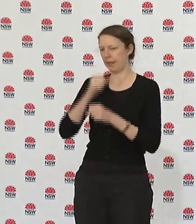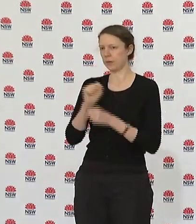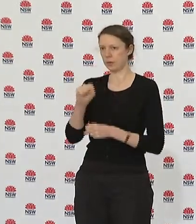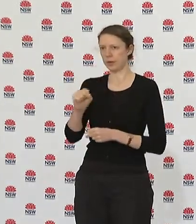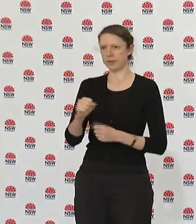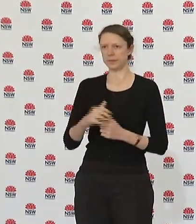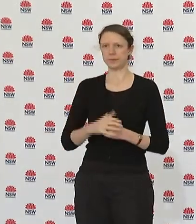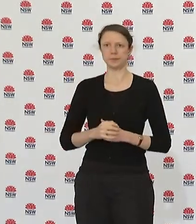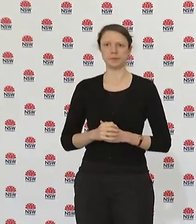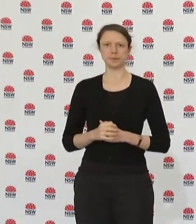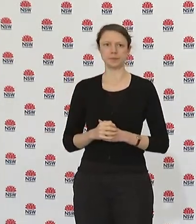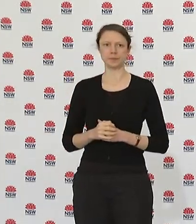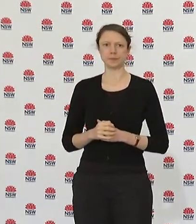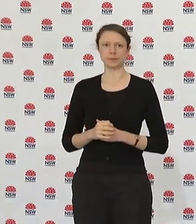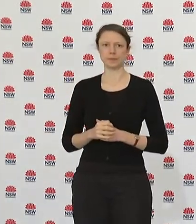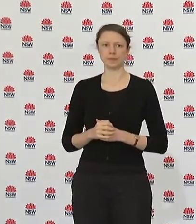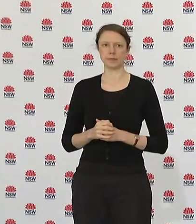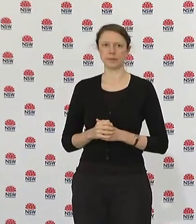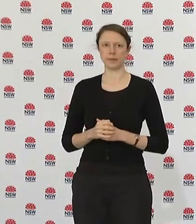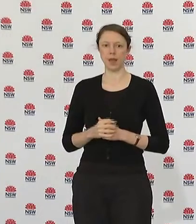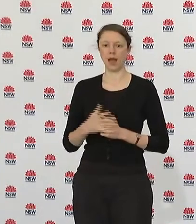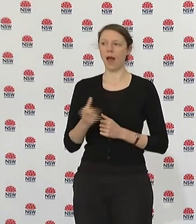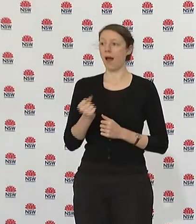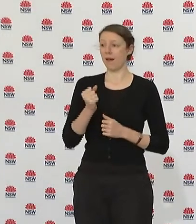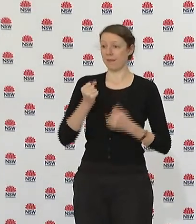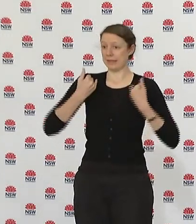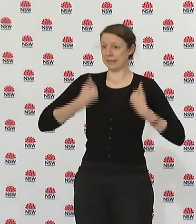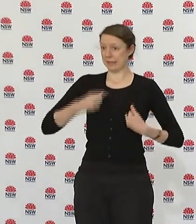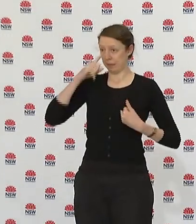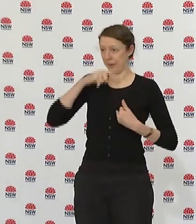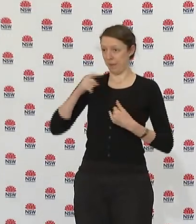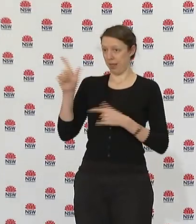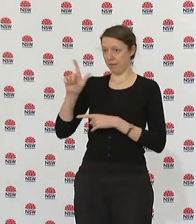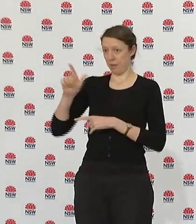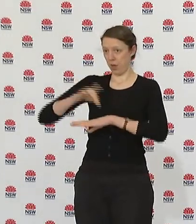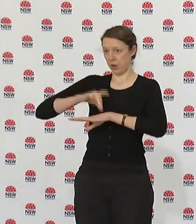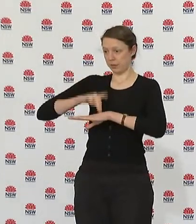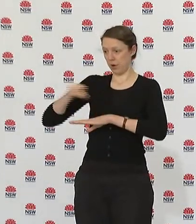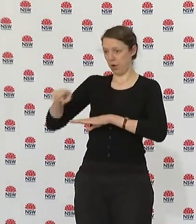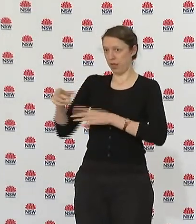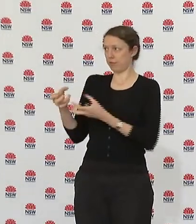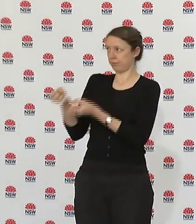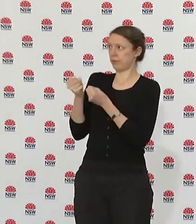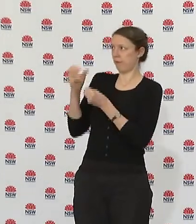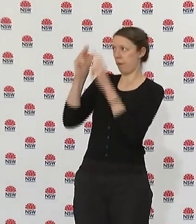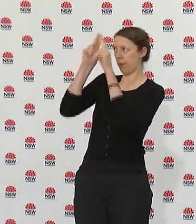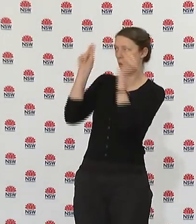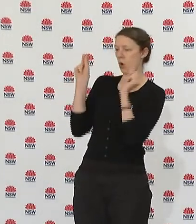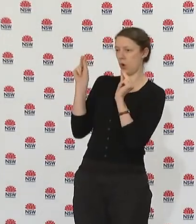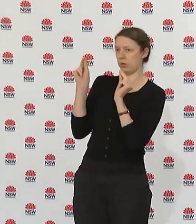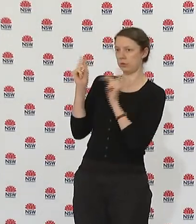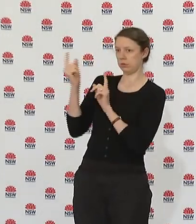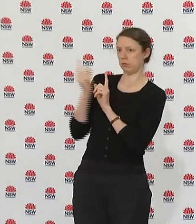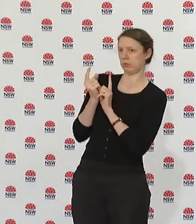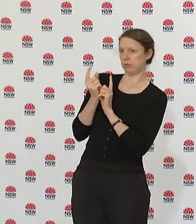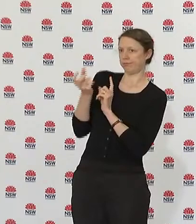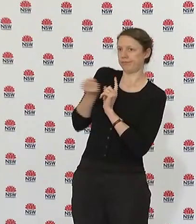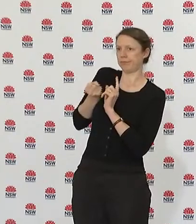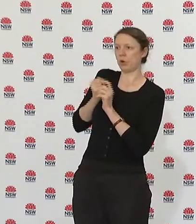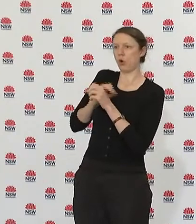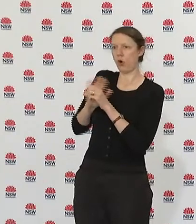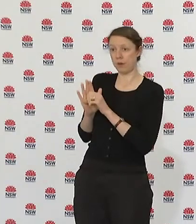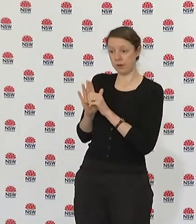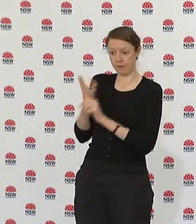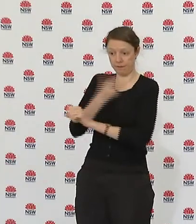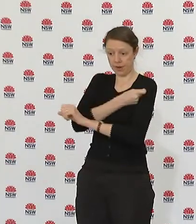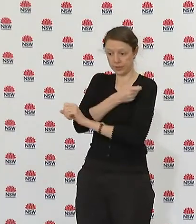from the student nurse and the other nurse at Liverpool, were they vaccinated? Do you have that information? I don't have that detail. We are collecting that information. And